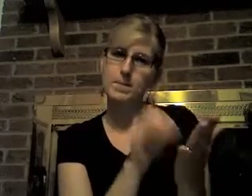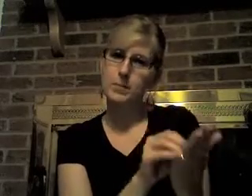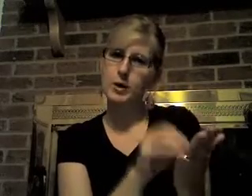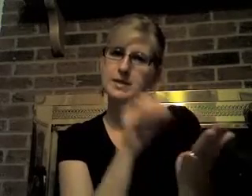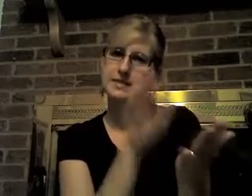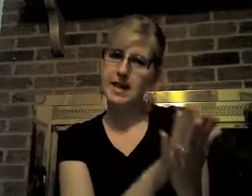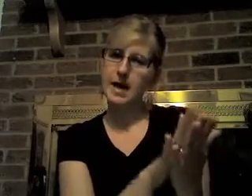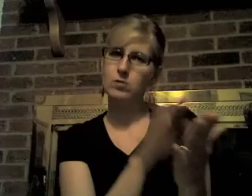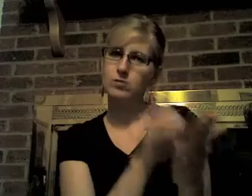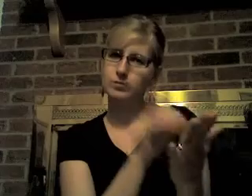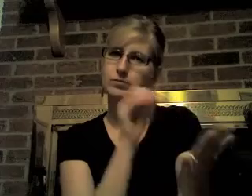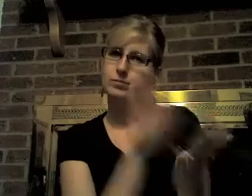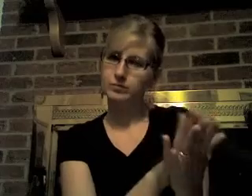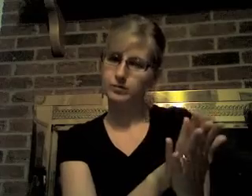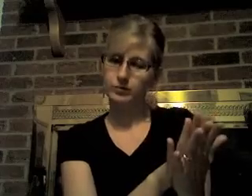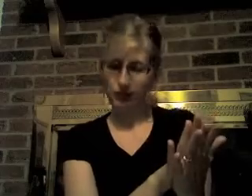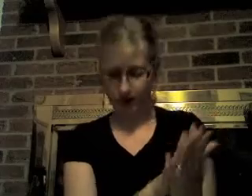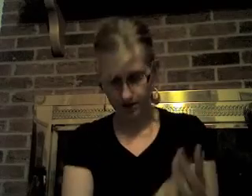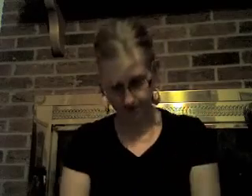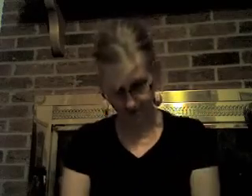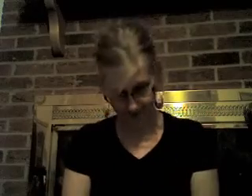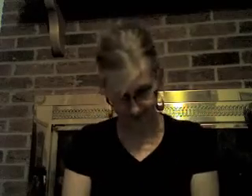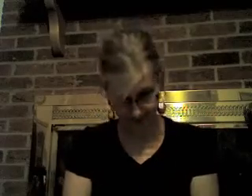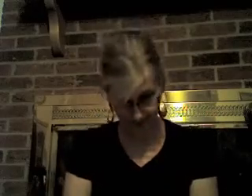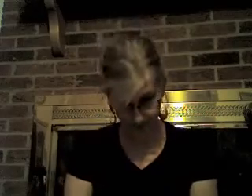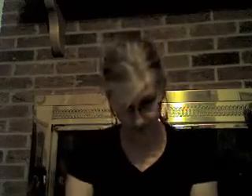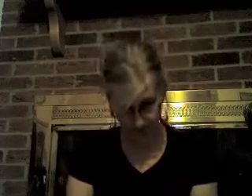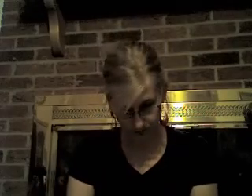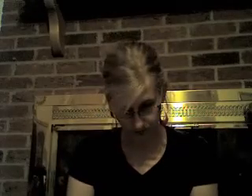Put down. Okay?